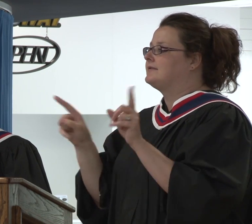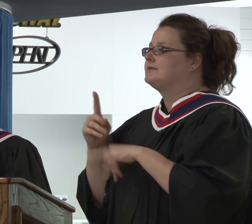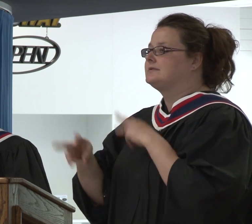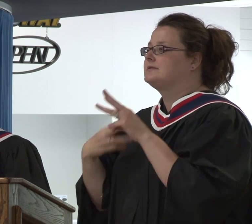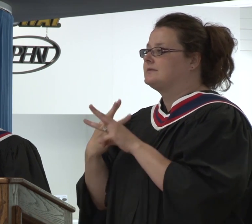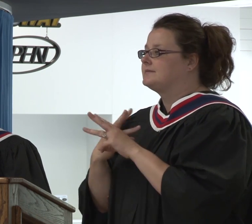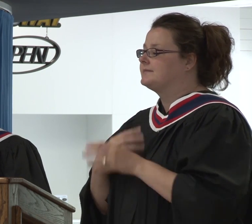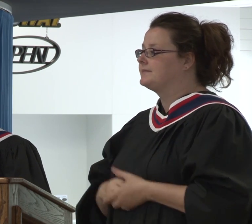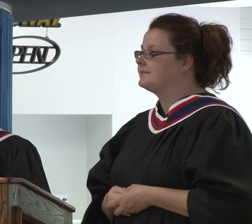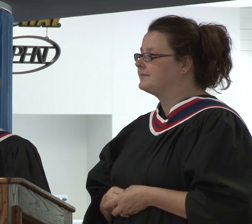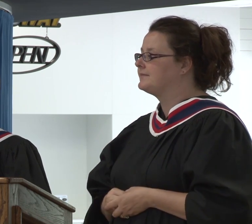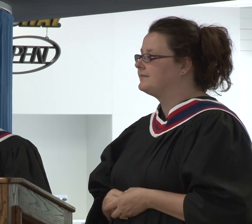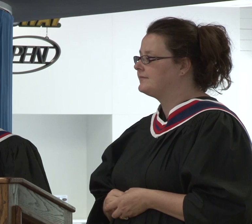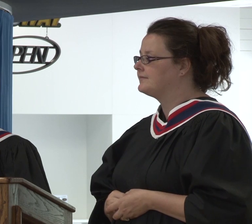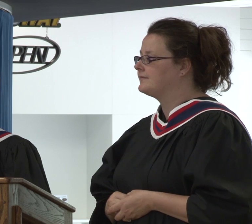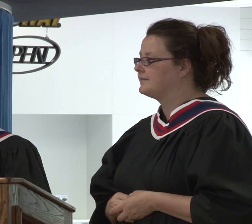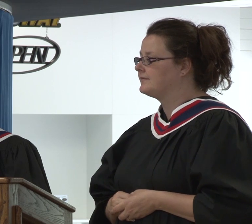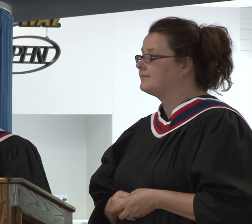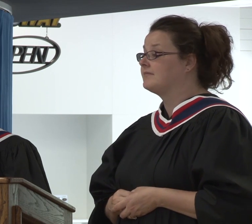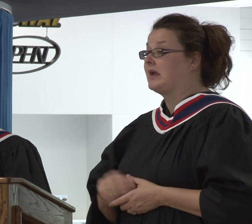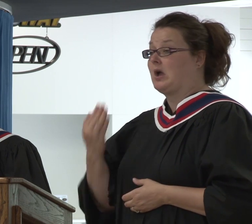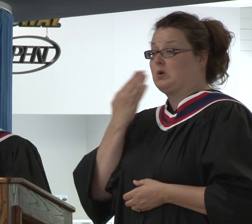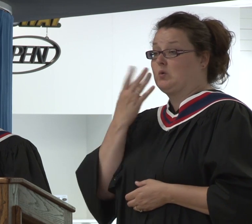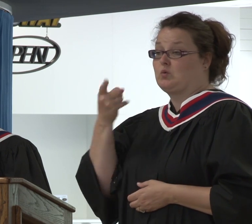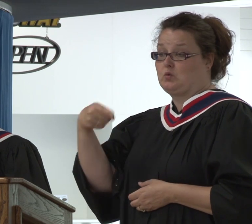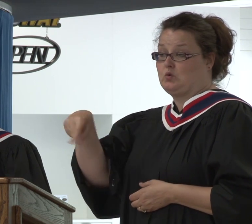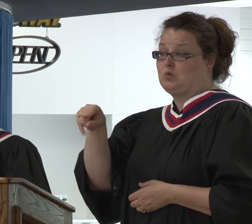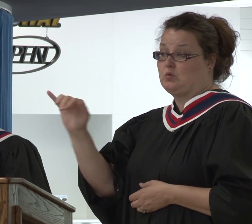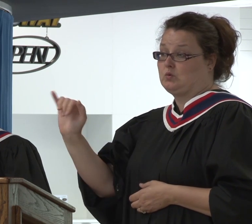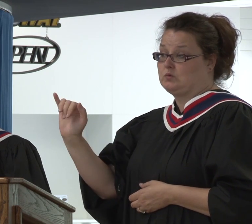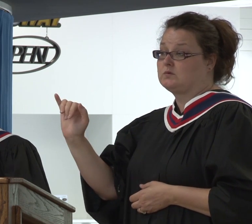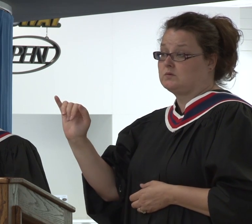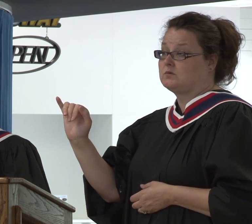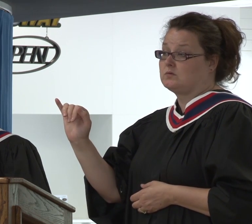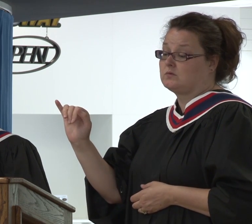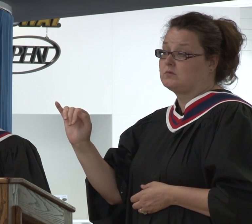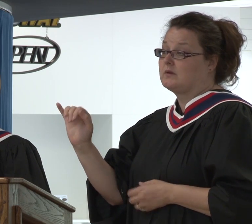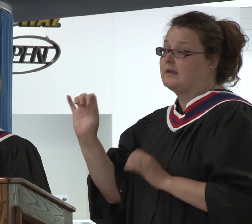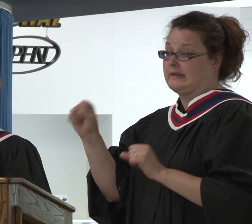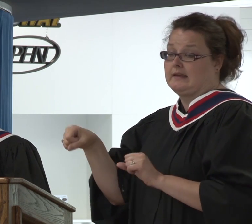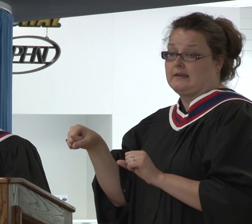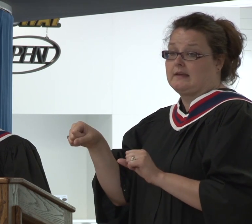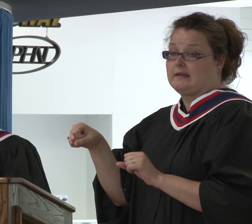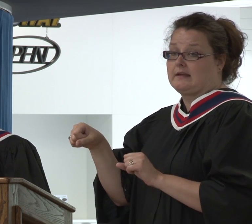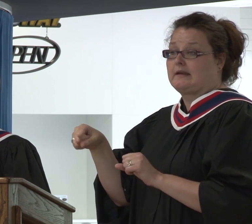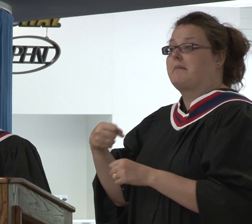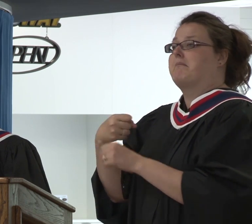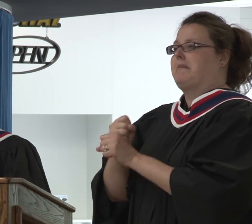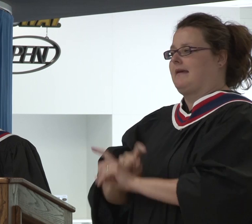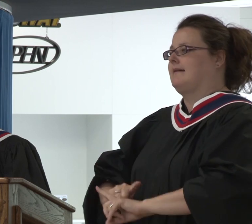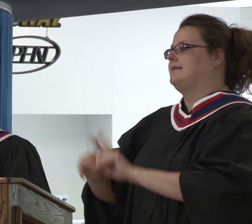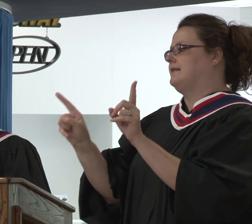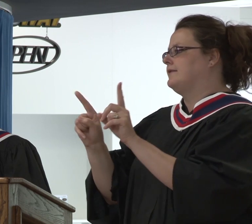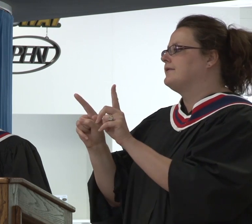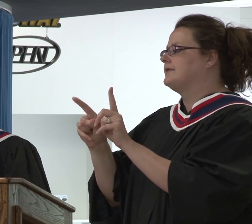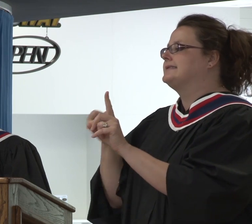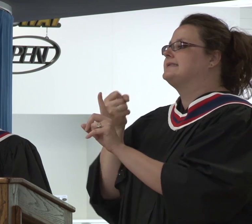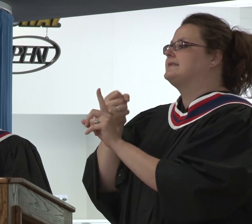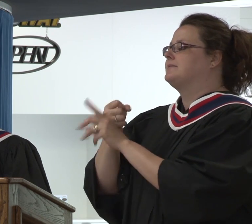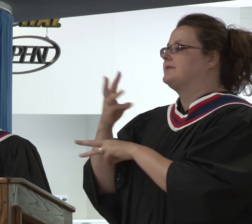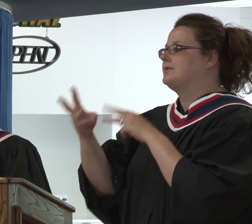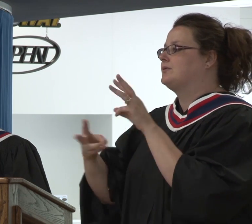world. And I know that you too can do and make a difference